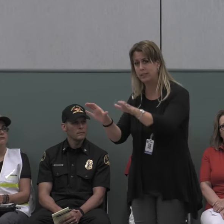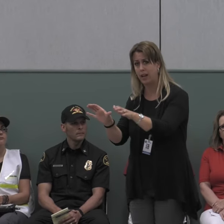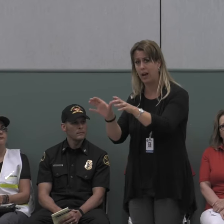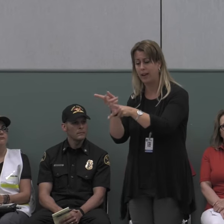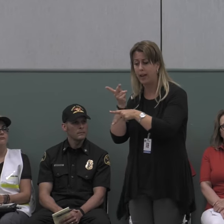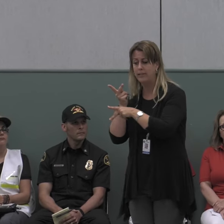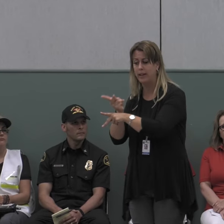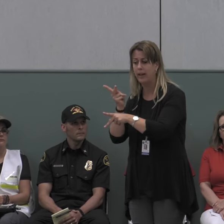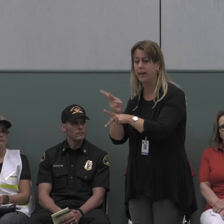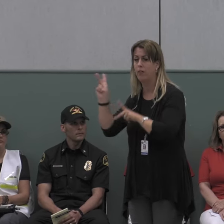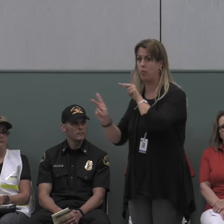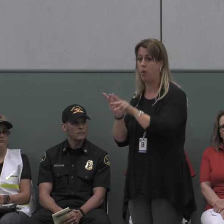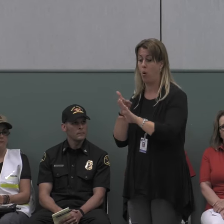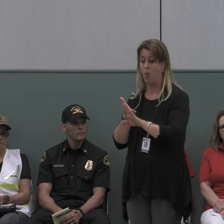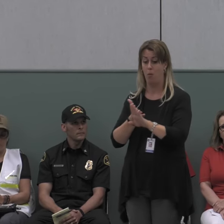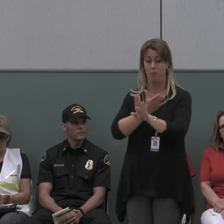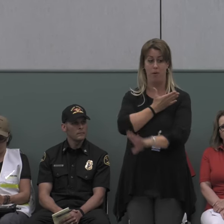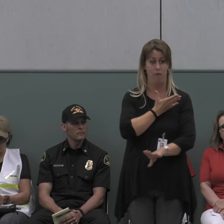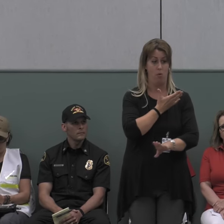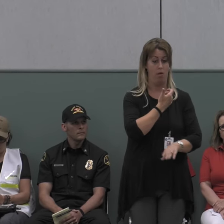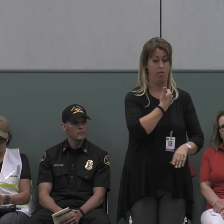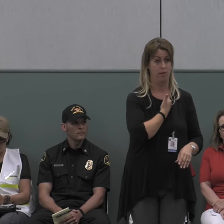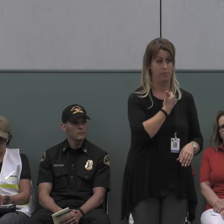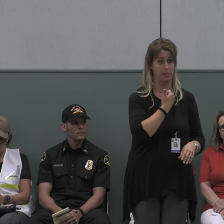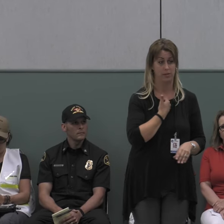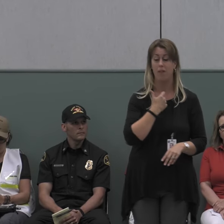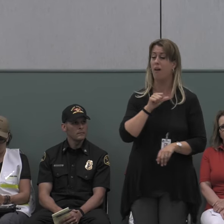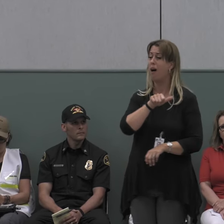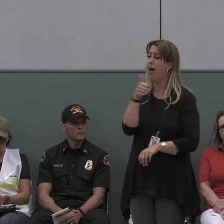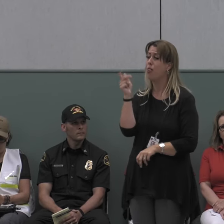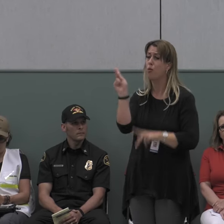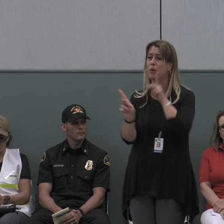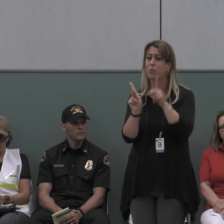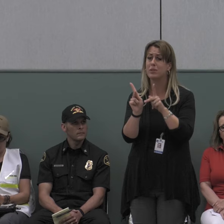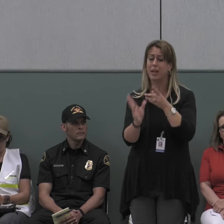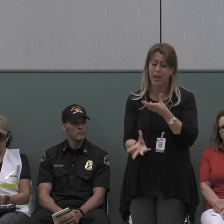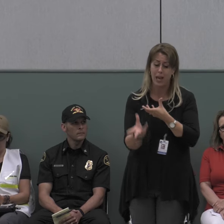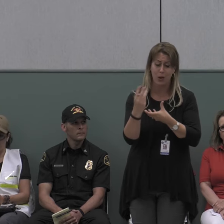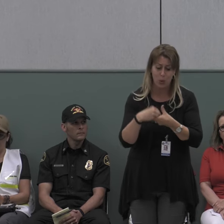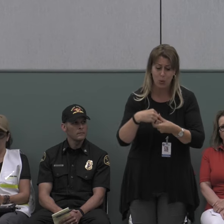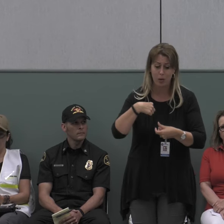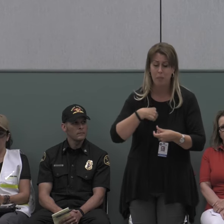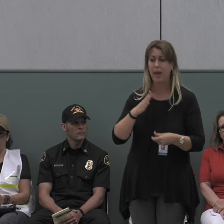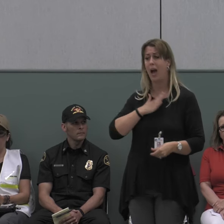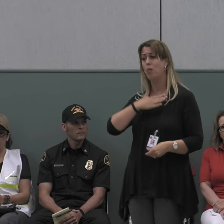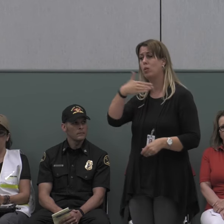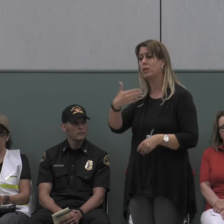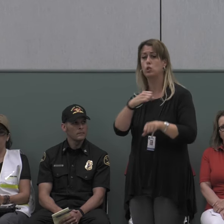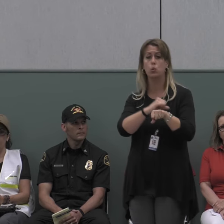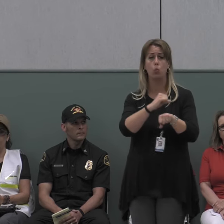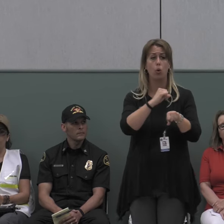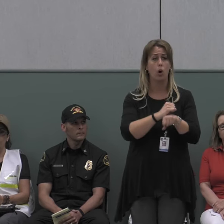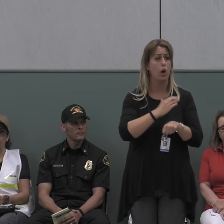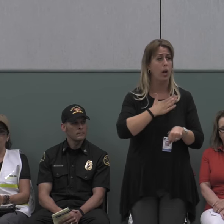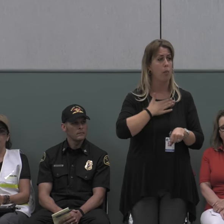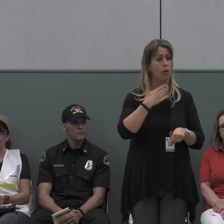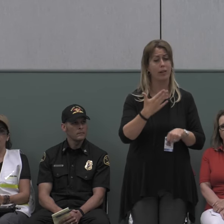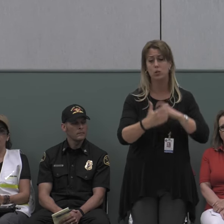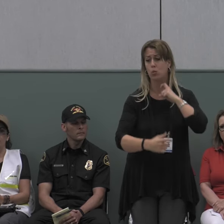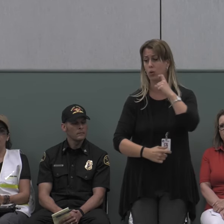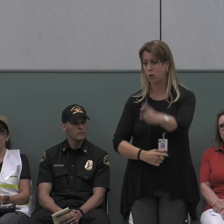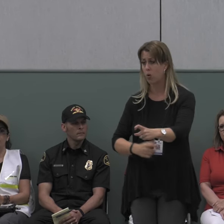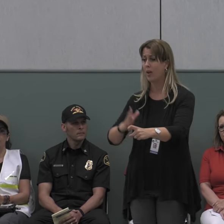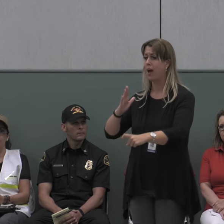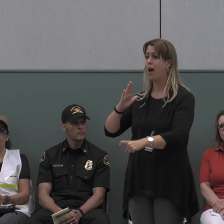who have said, count me in. I'm willing to work. I'm willing to donate. I'm willing to fix